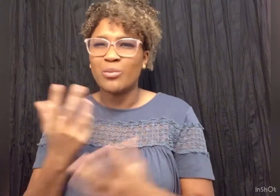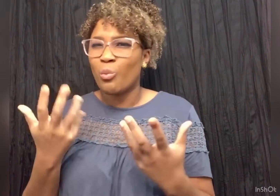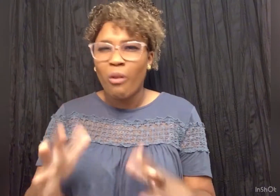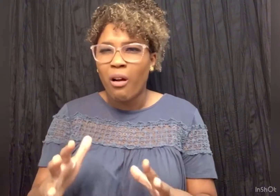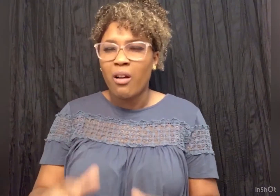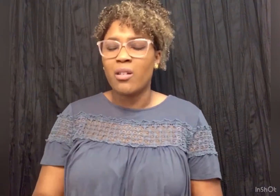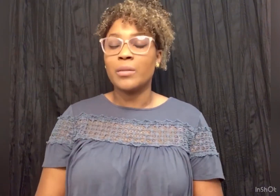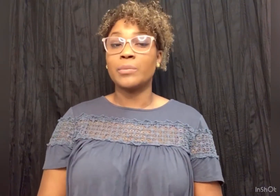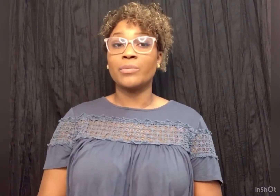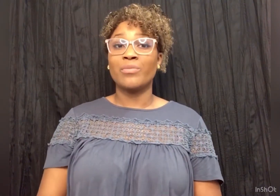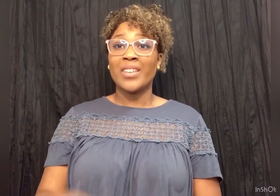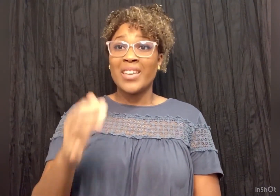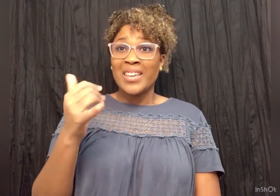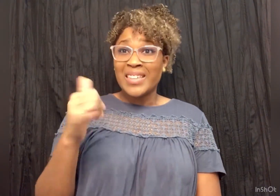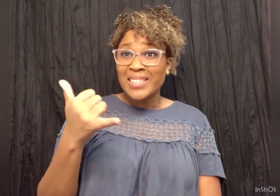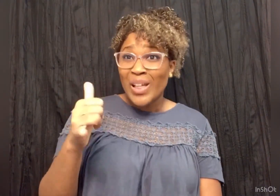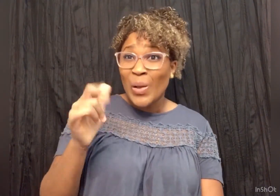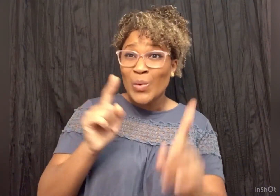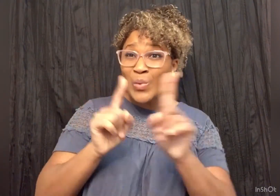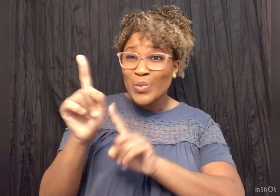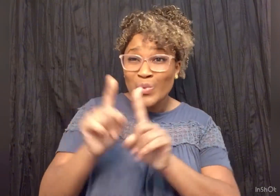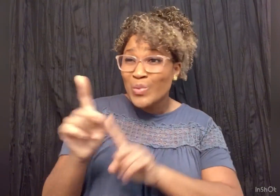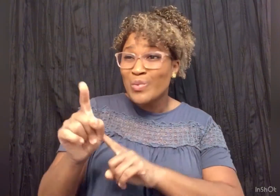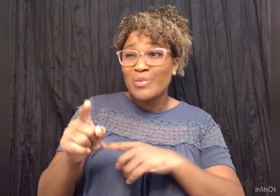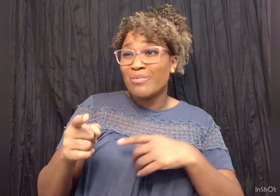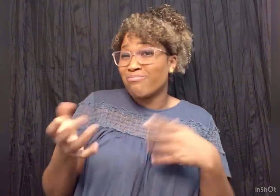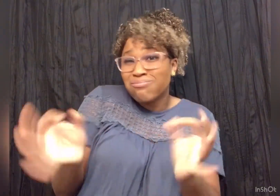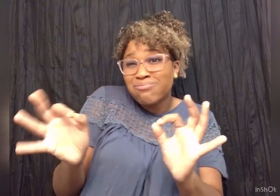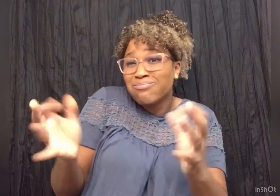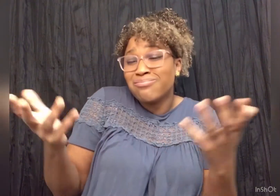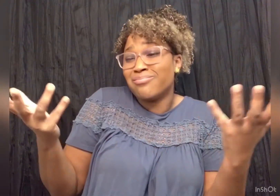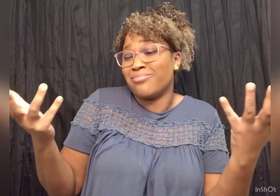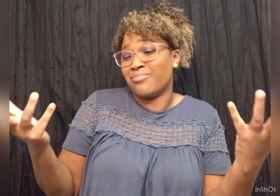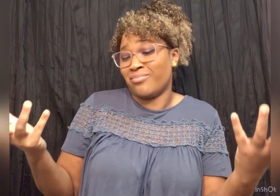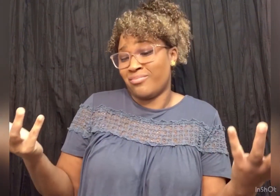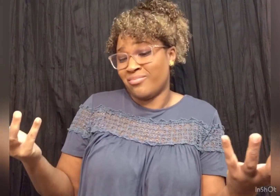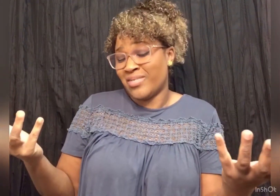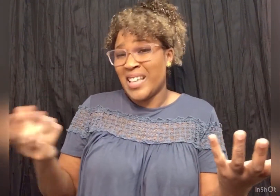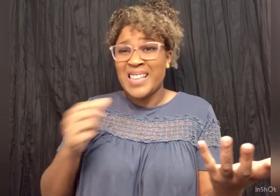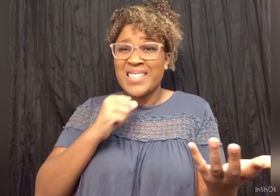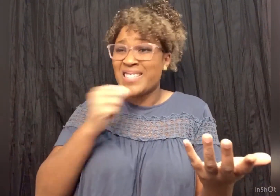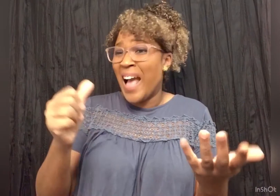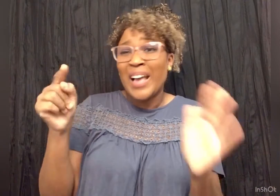The yellow star? So what? It's not lethal.